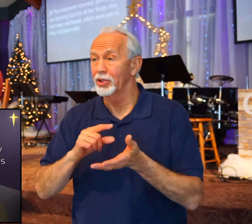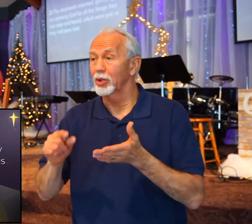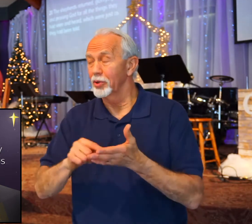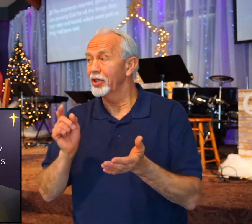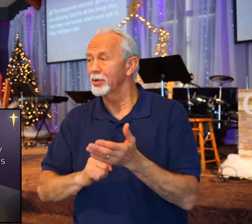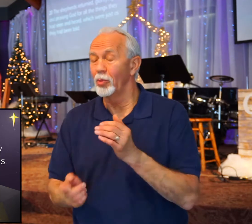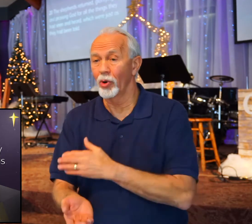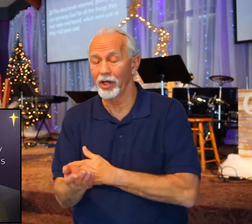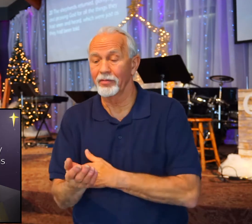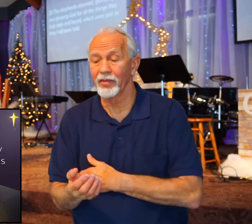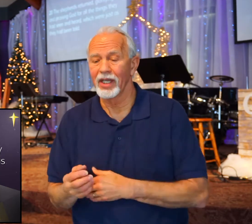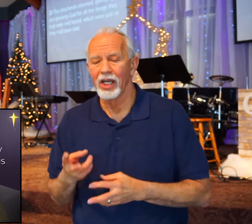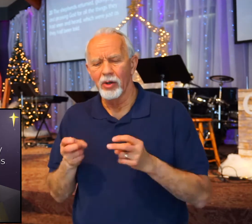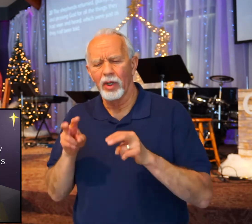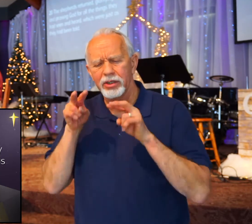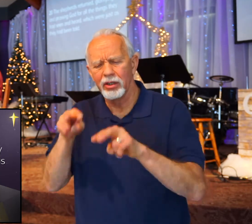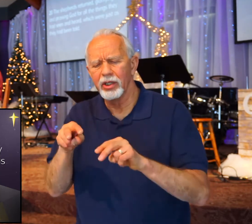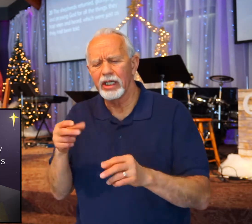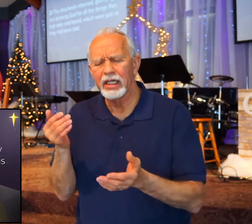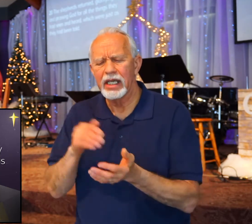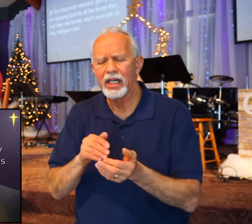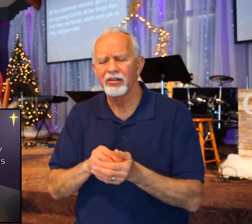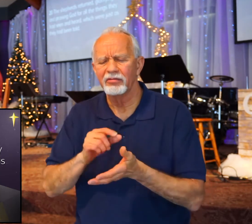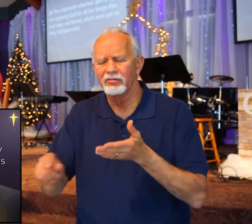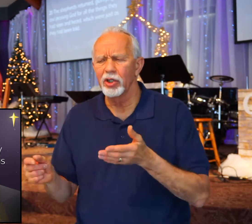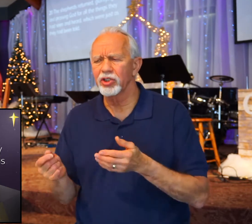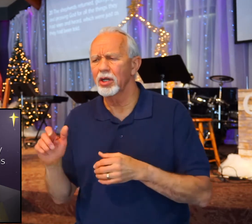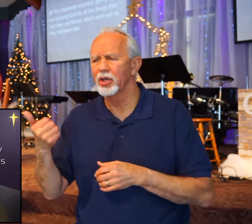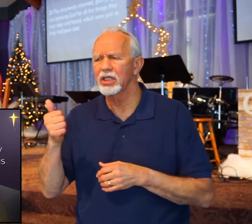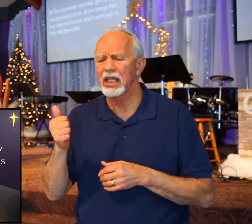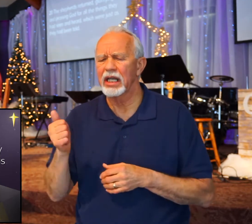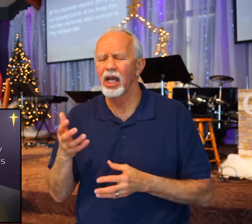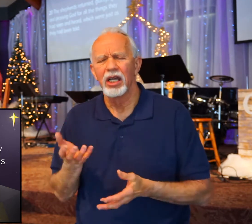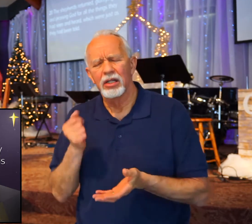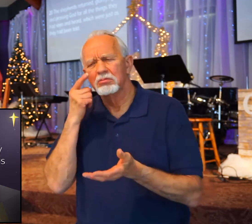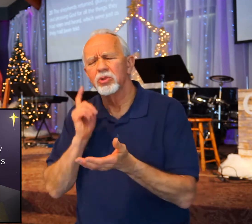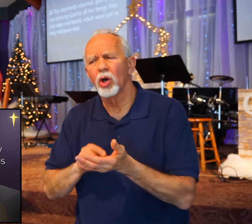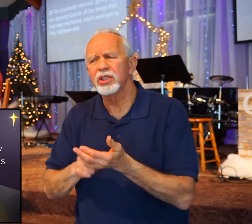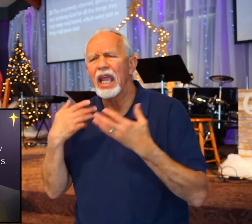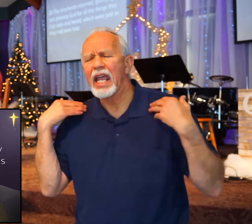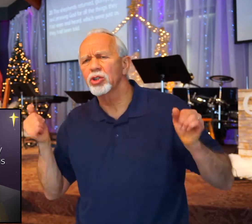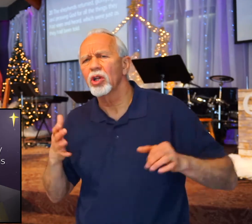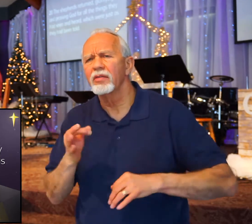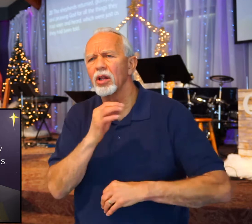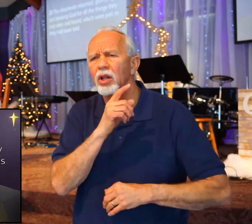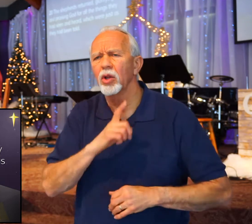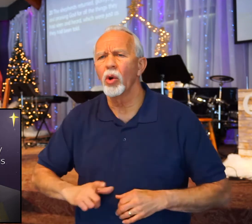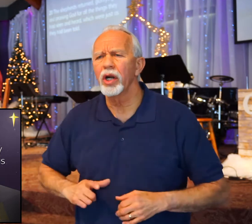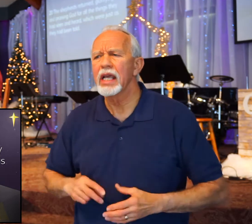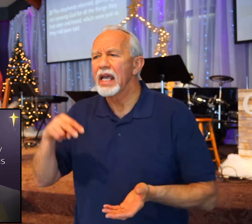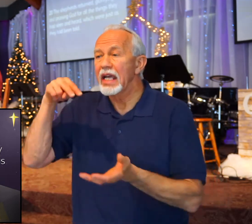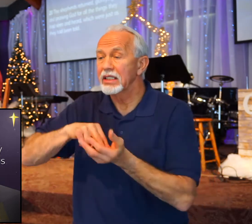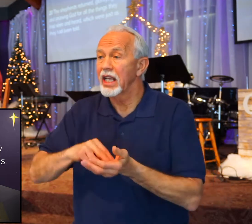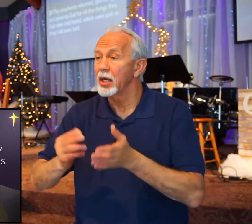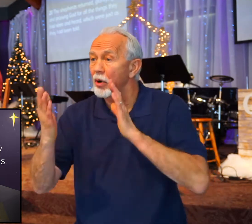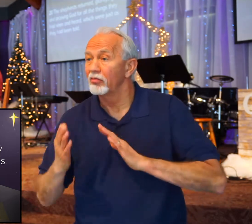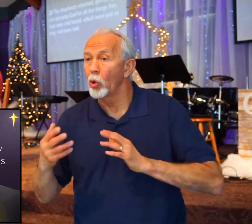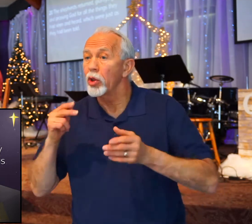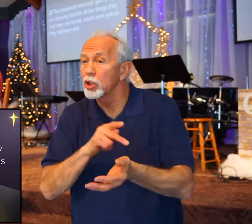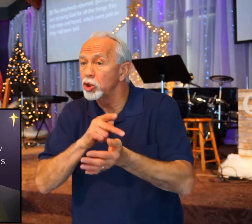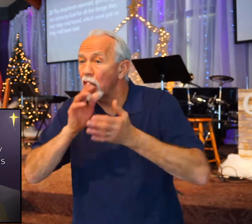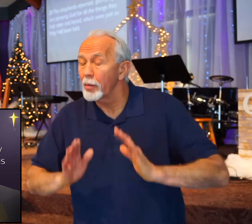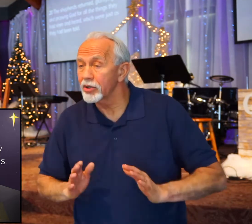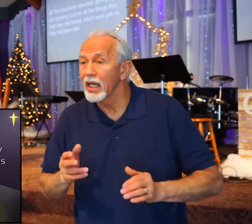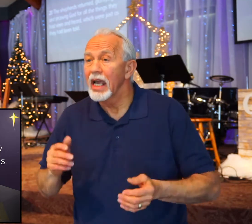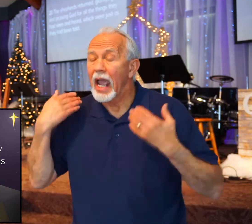I want you to look again at verse number 10 for just a moment. And I want you to notice the angel of the Lord is standing before the shepherds,